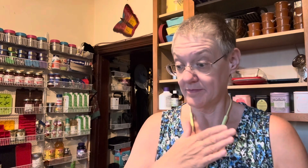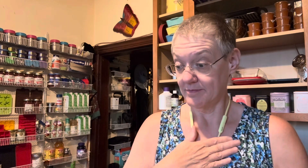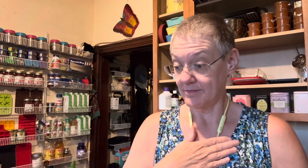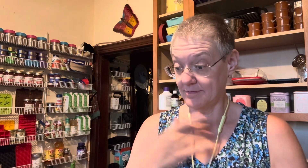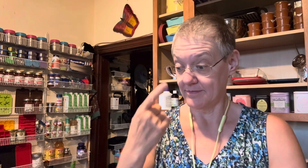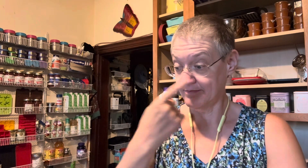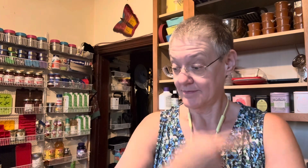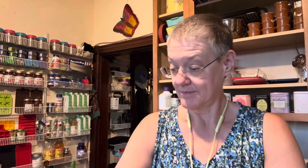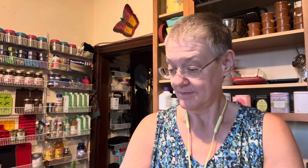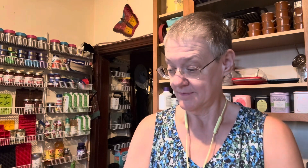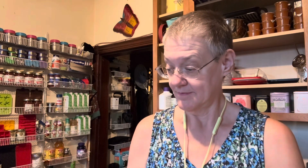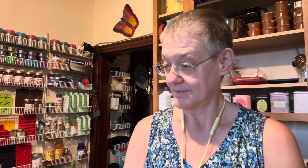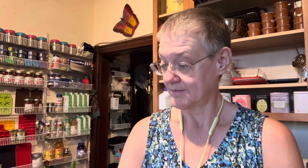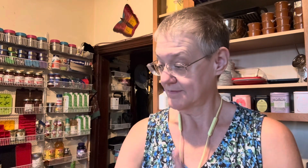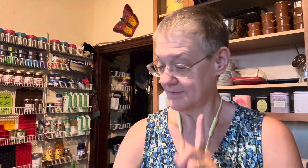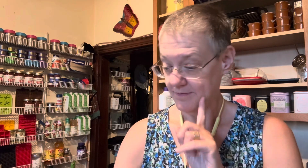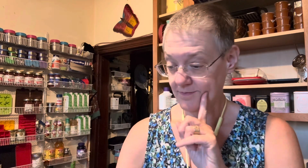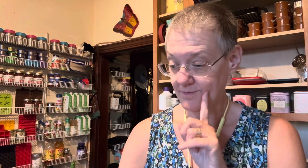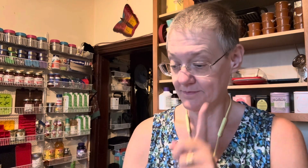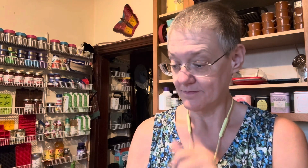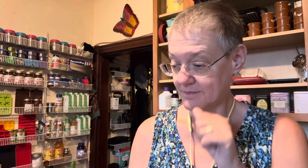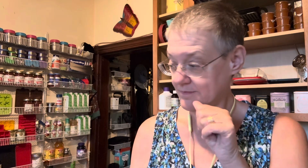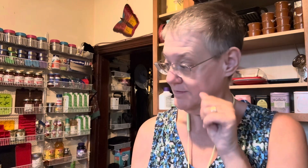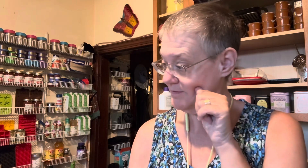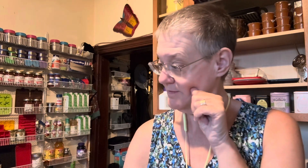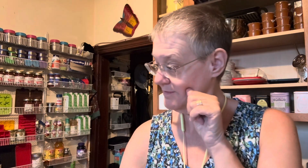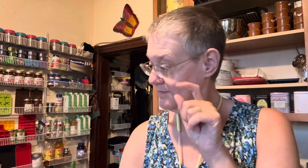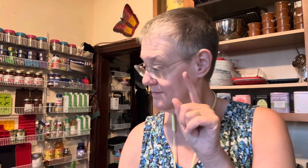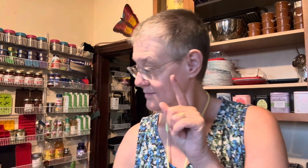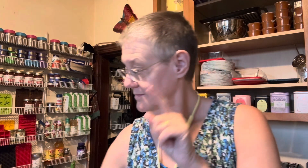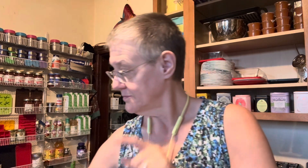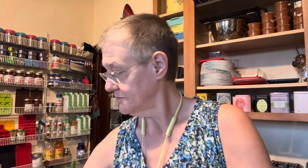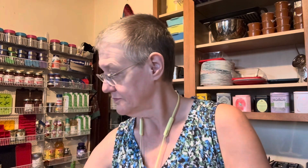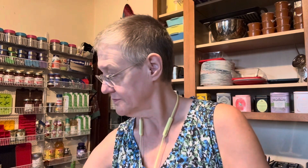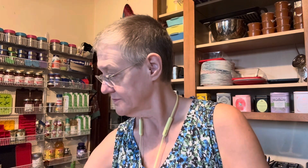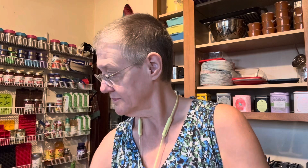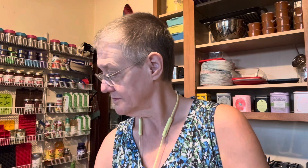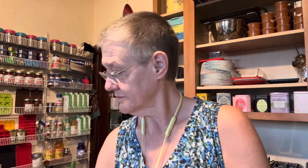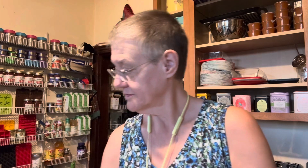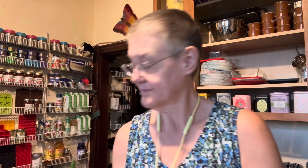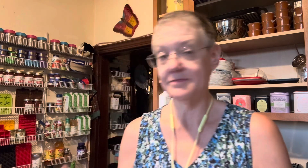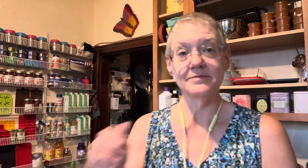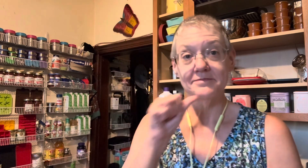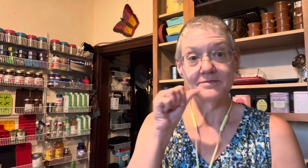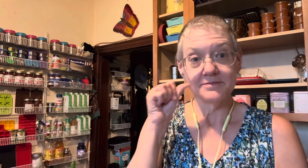just perfect. My day yesterday, hang on, let me look at my notes.